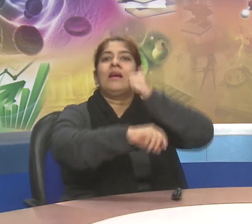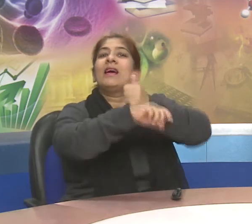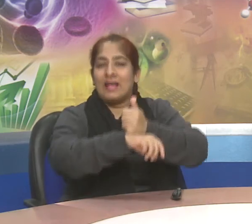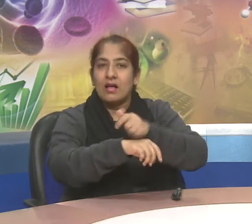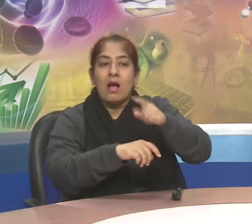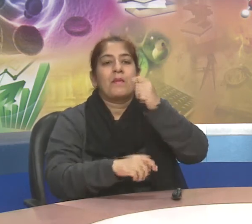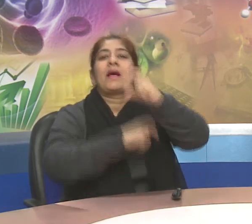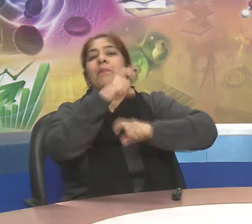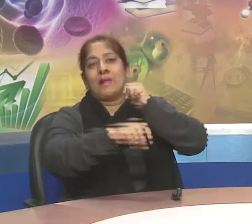Capital.